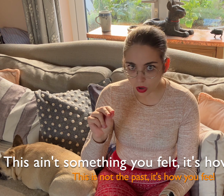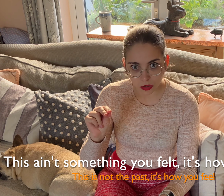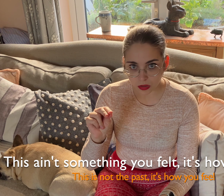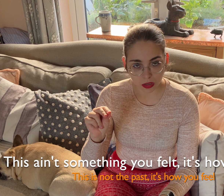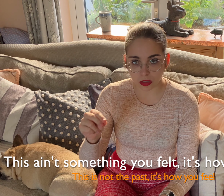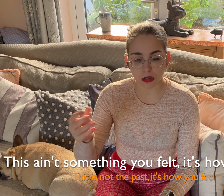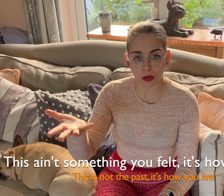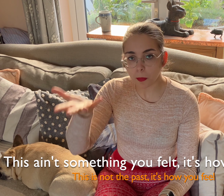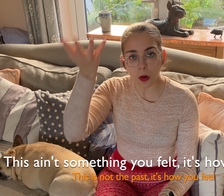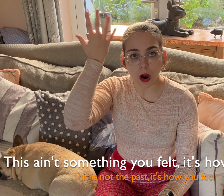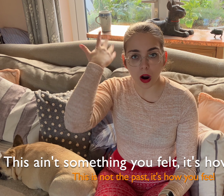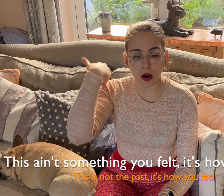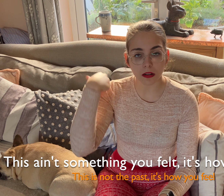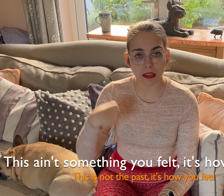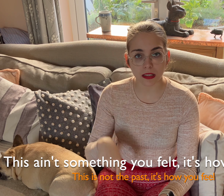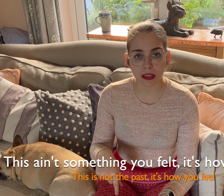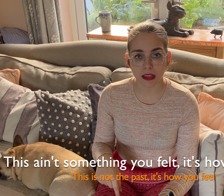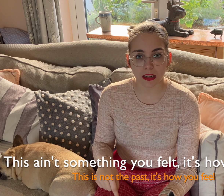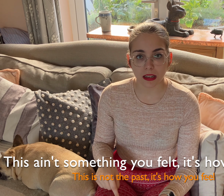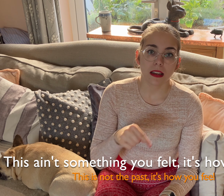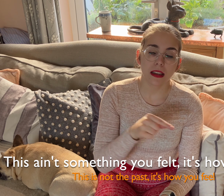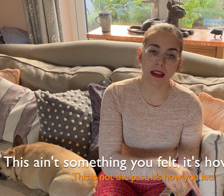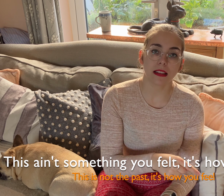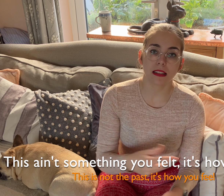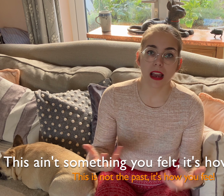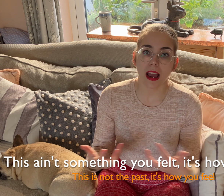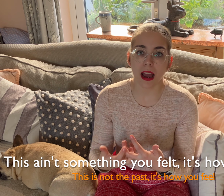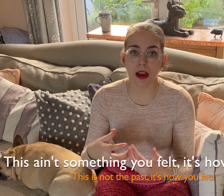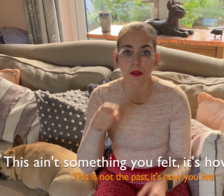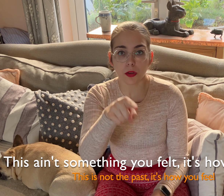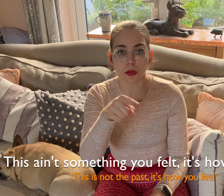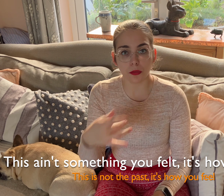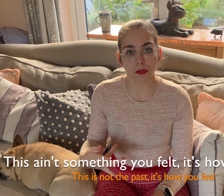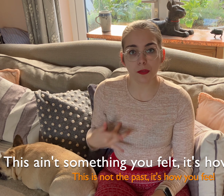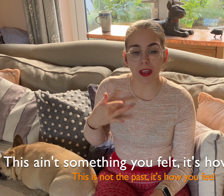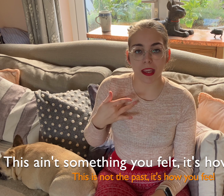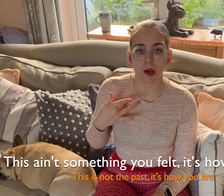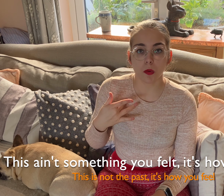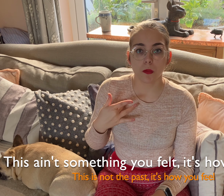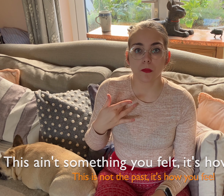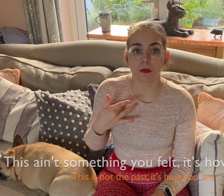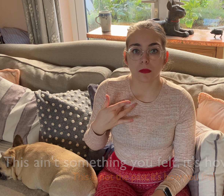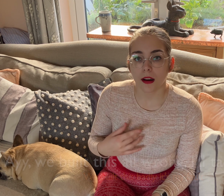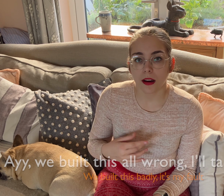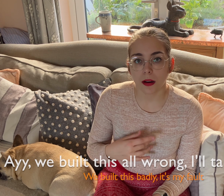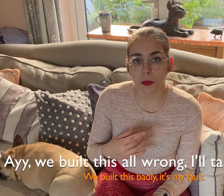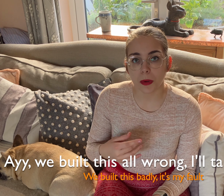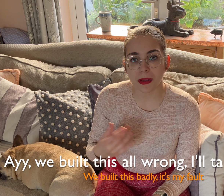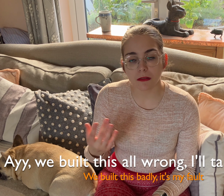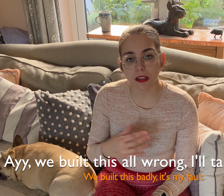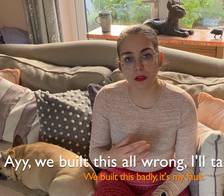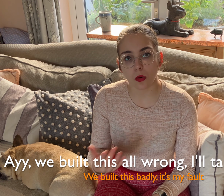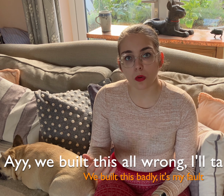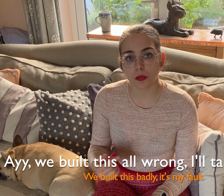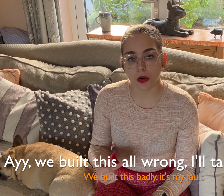the past, it's how you feel. We build this all wrong.